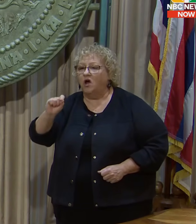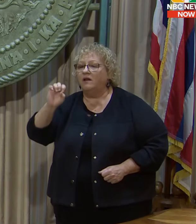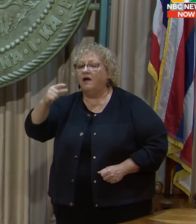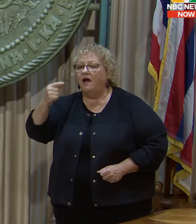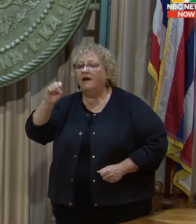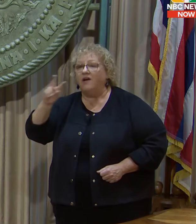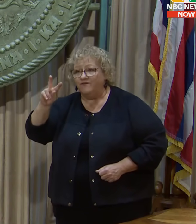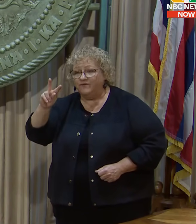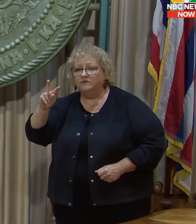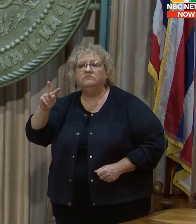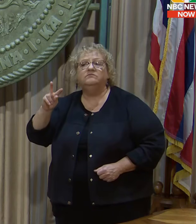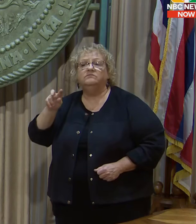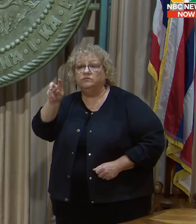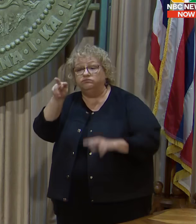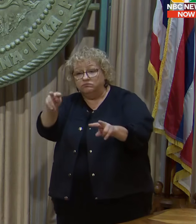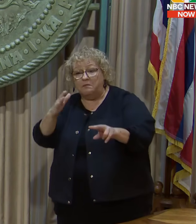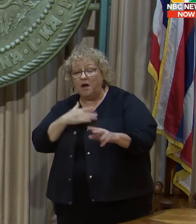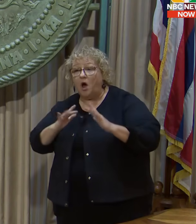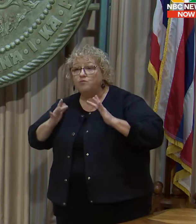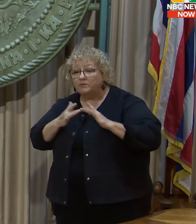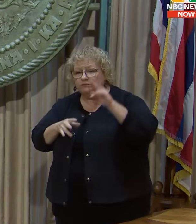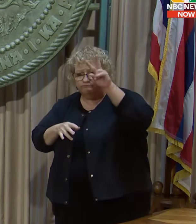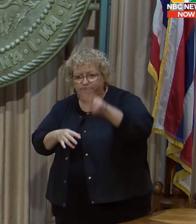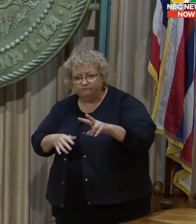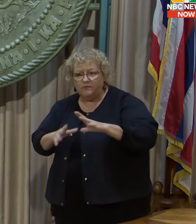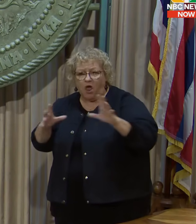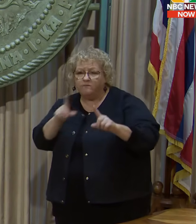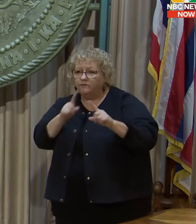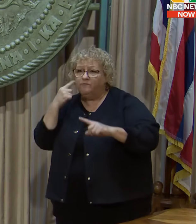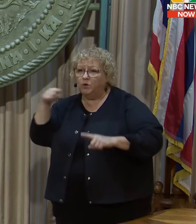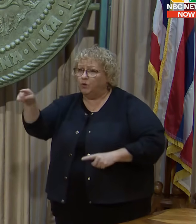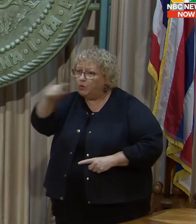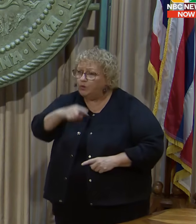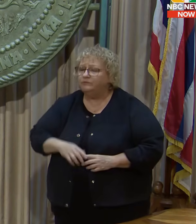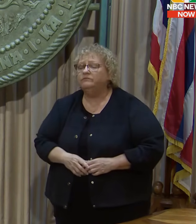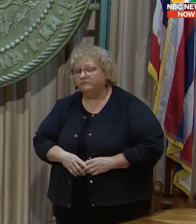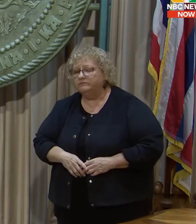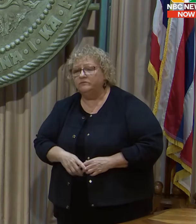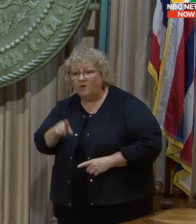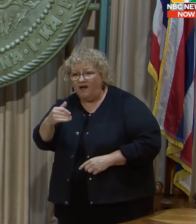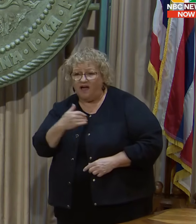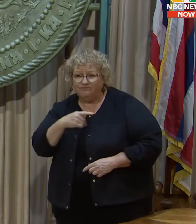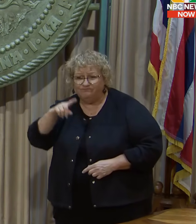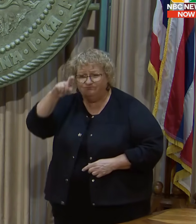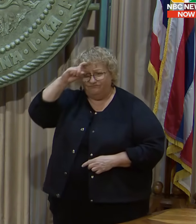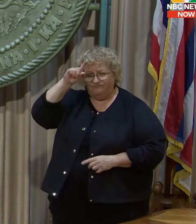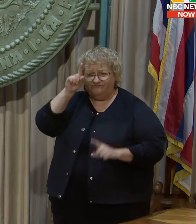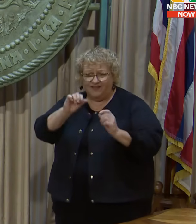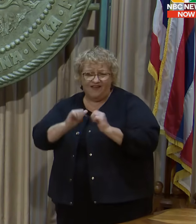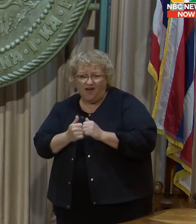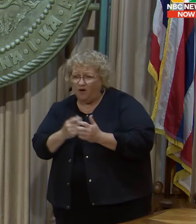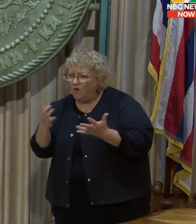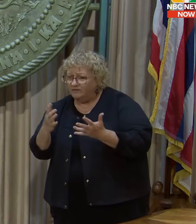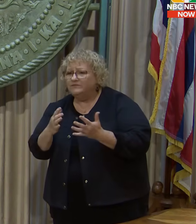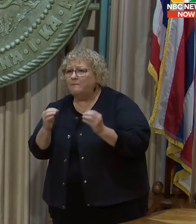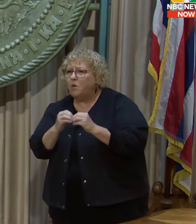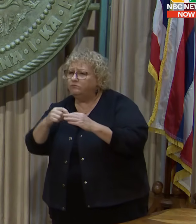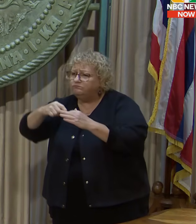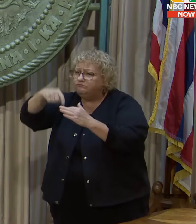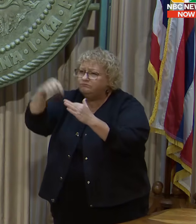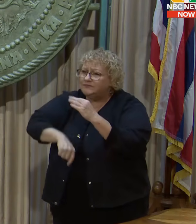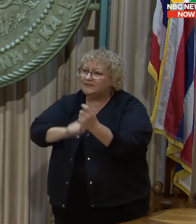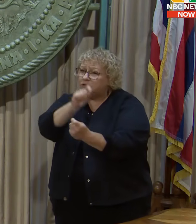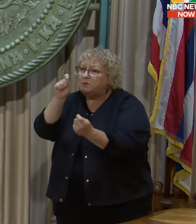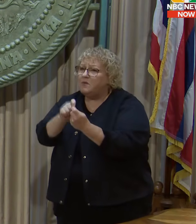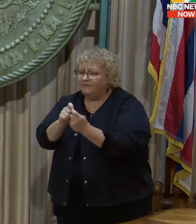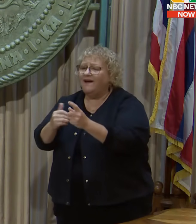of resources for you to go to try to get your questions answered, to figure out a way to contact me with your very specific